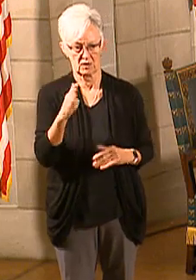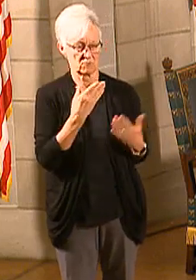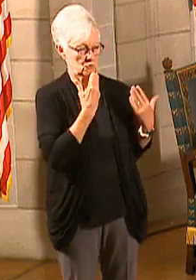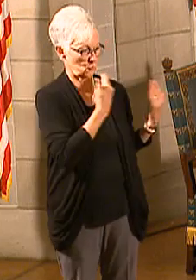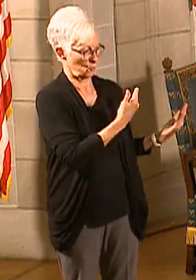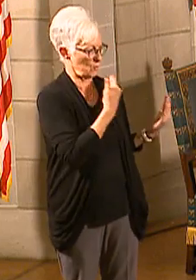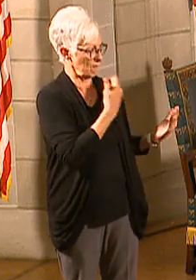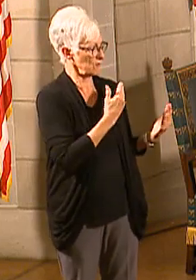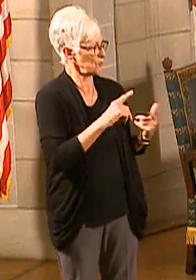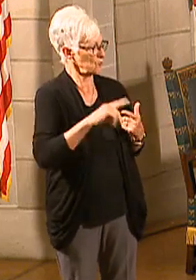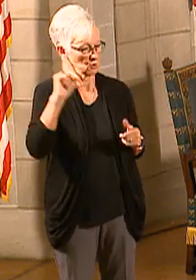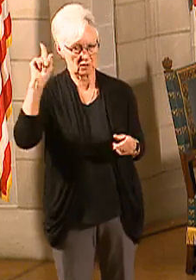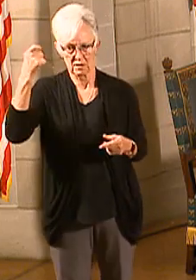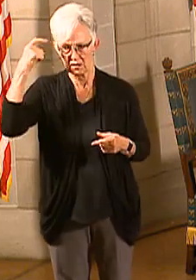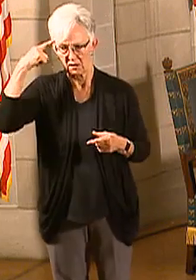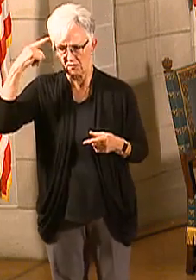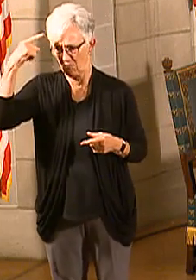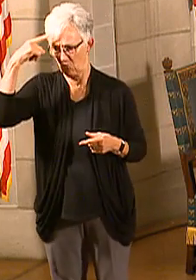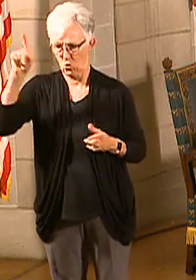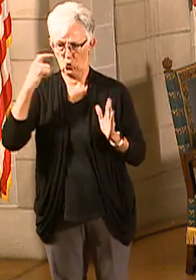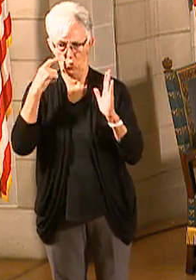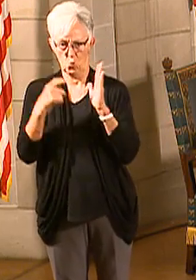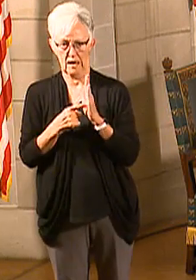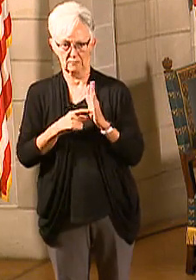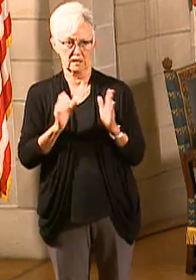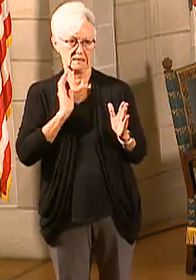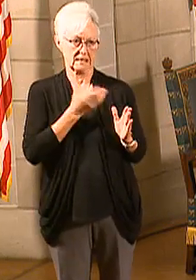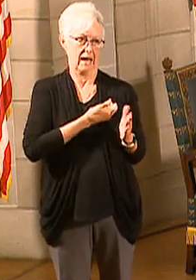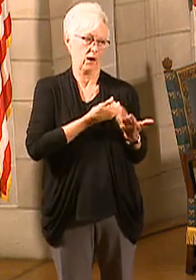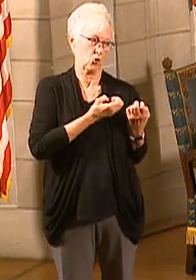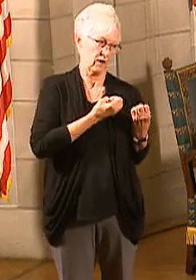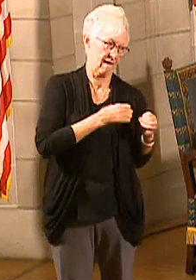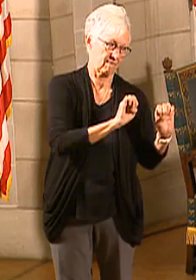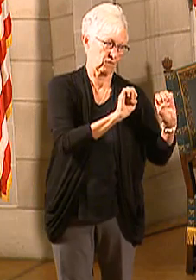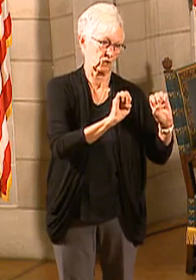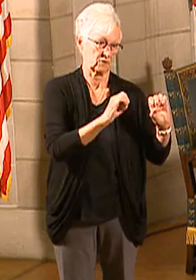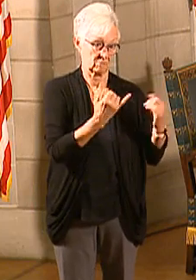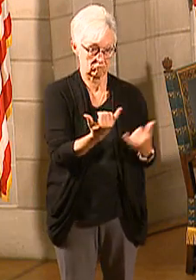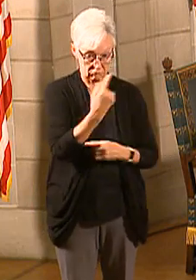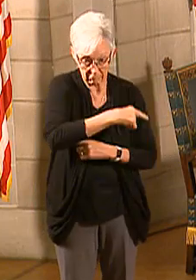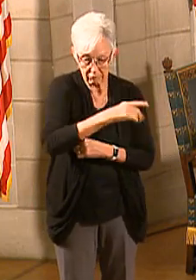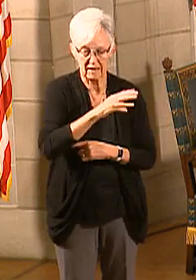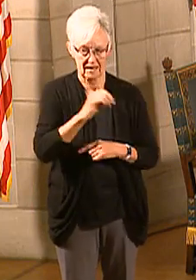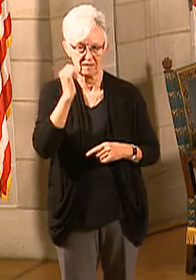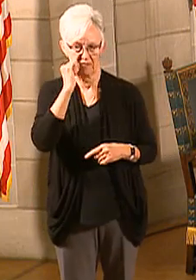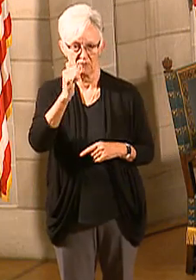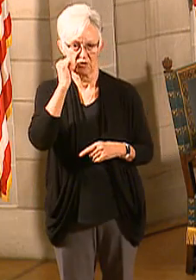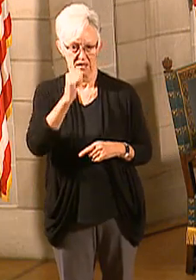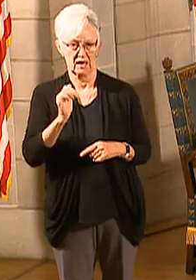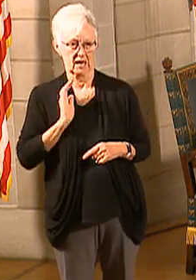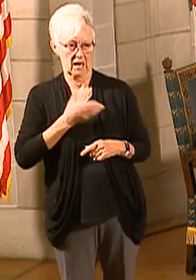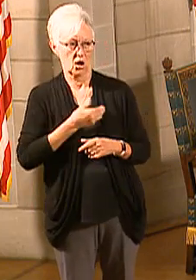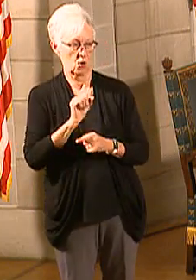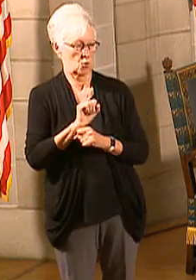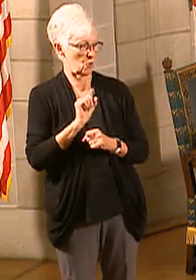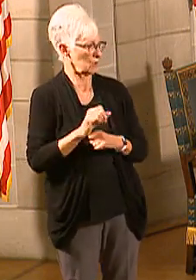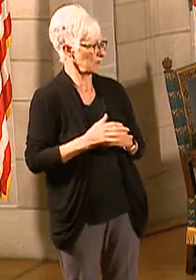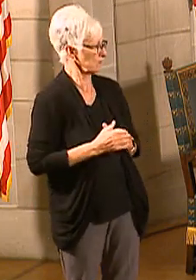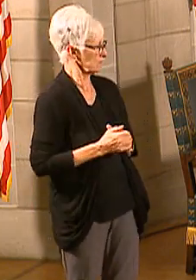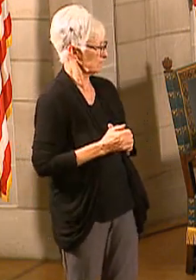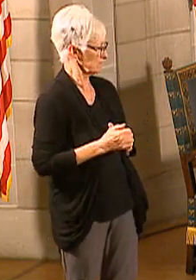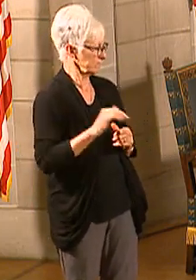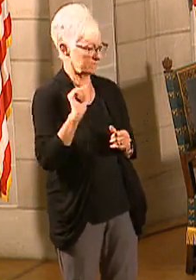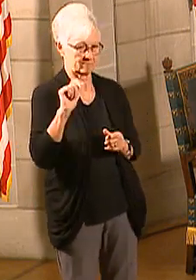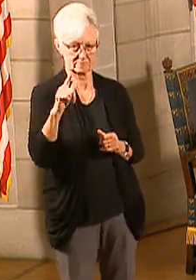for the governor for recognizing the effort today and really every day on the work that is being done. So up next,